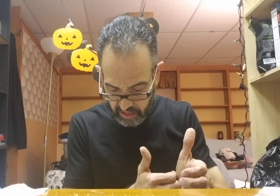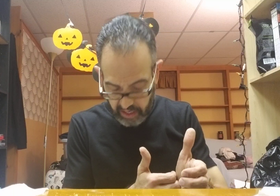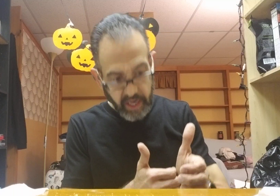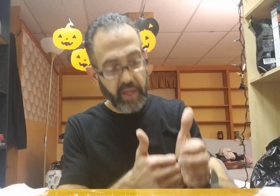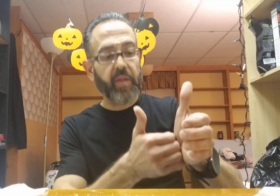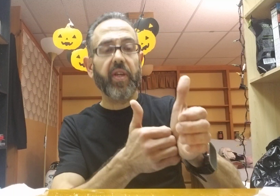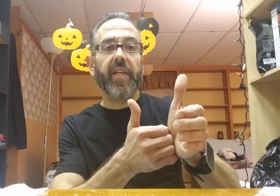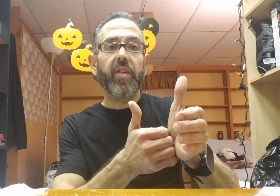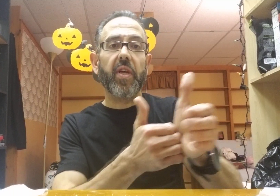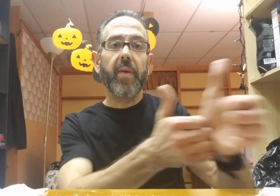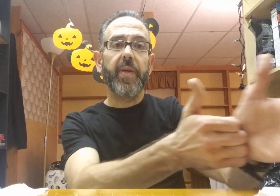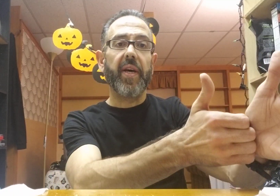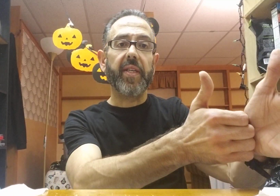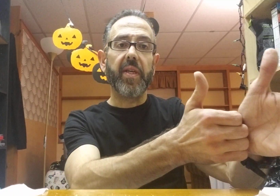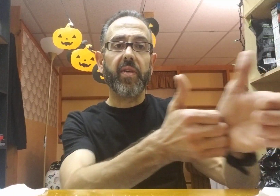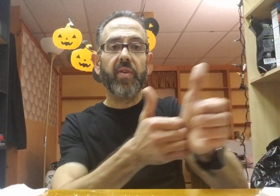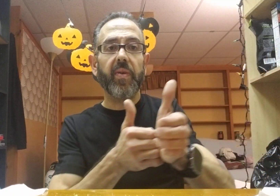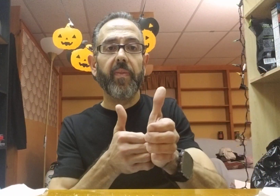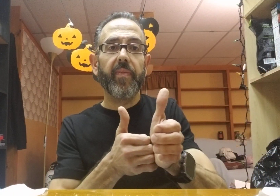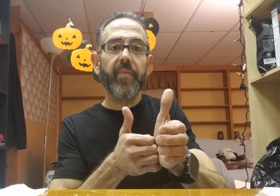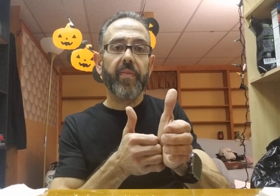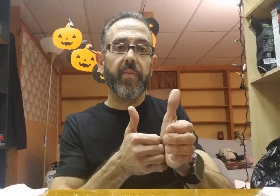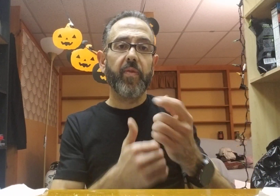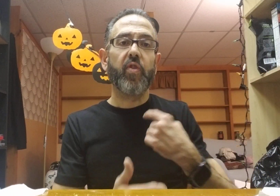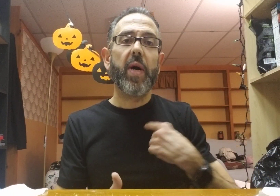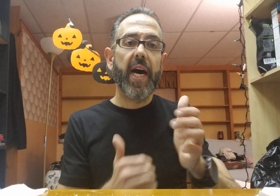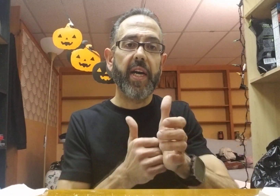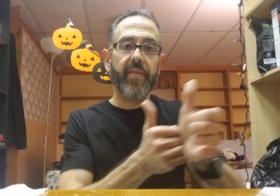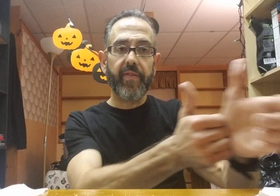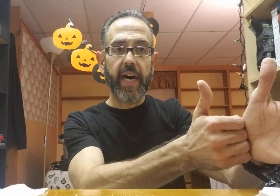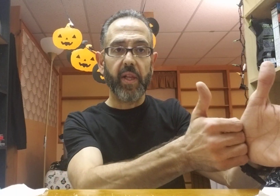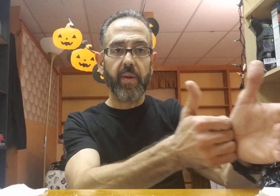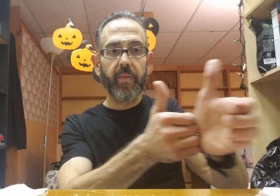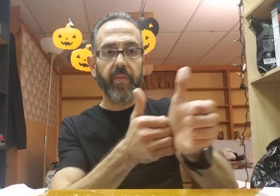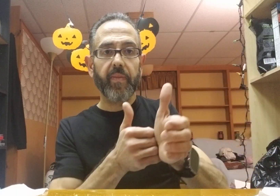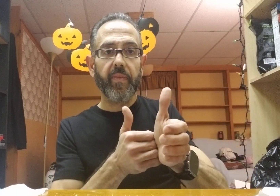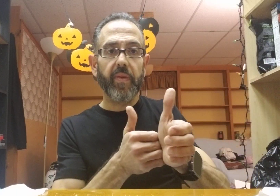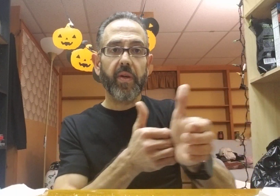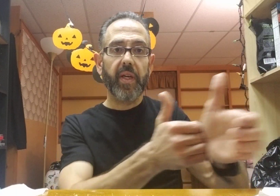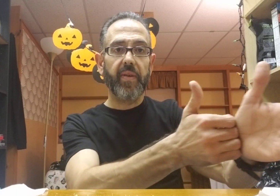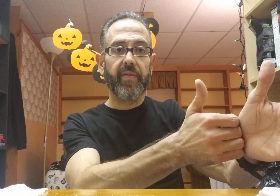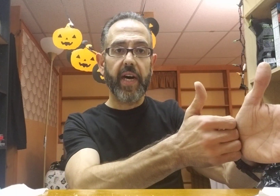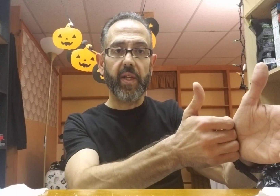Yeah, it looks like it's gonna be like this. So I follow. Okay, follow.